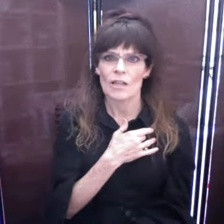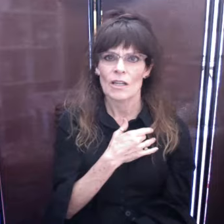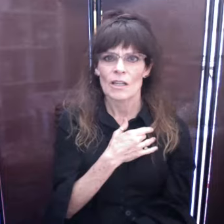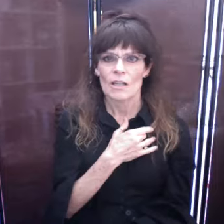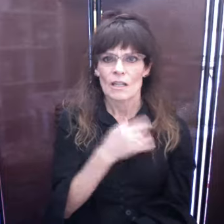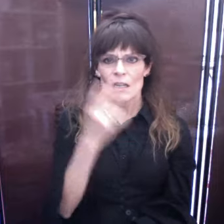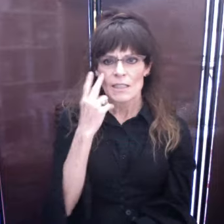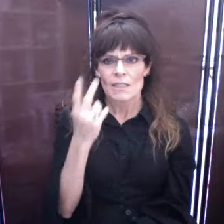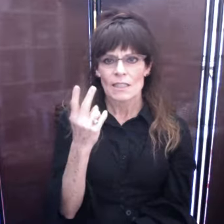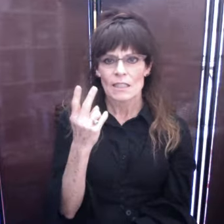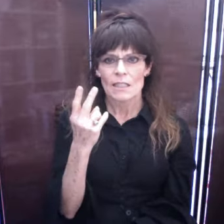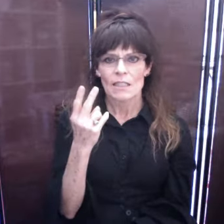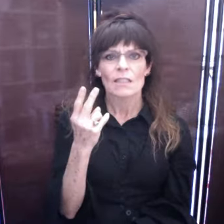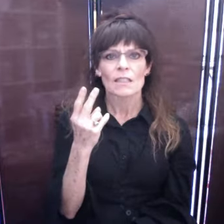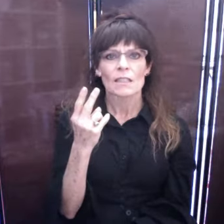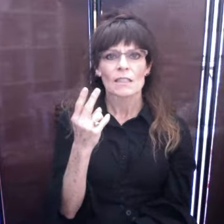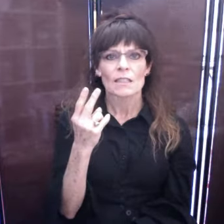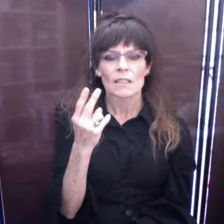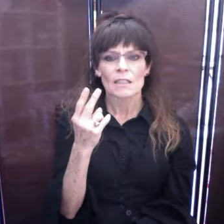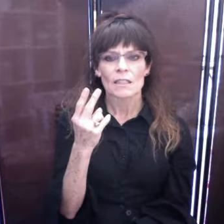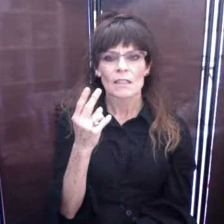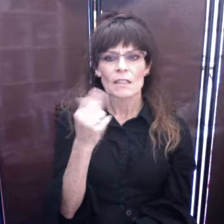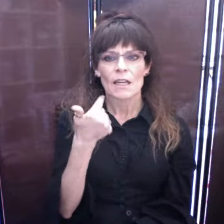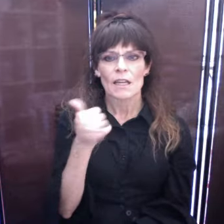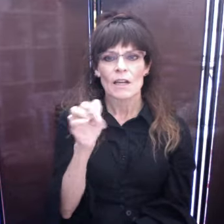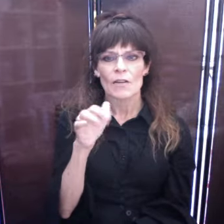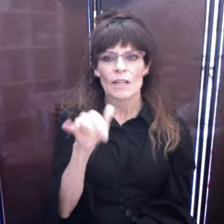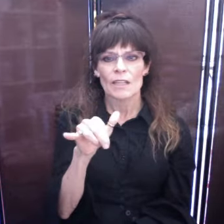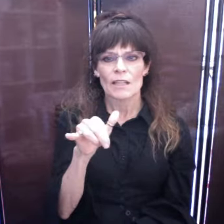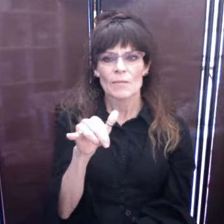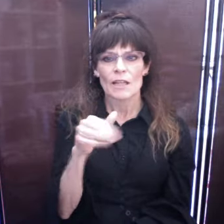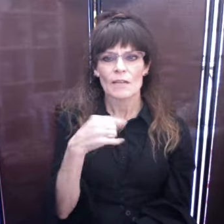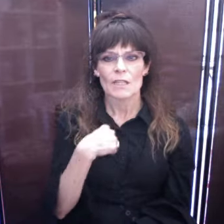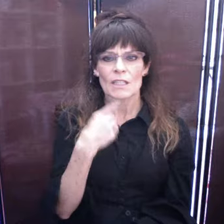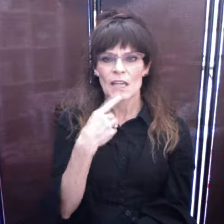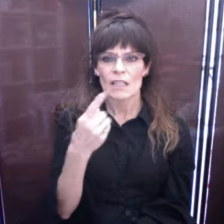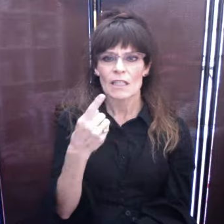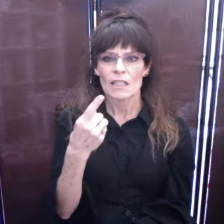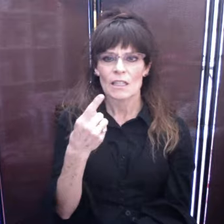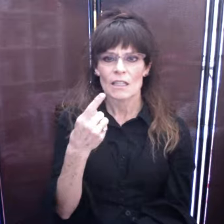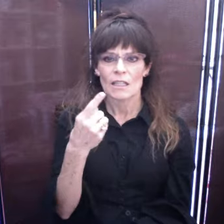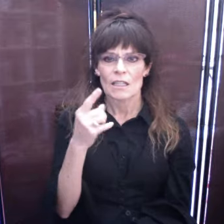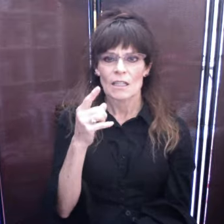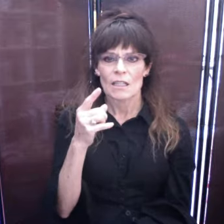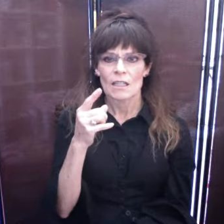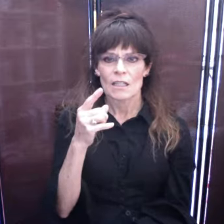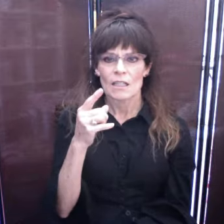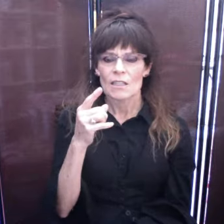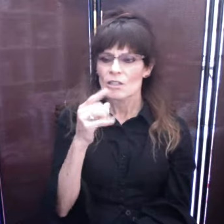I see Jess Padelko. I see Gary Miller. That'd be like me telling either of you gentlemen, Jess and Gary, if you take another drink